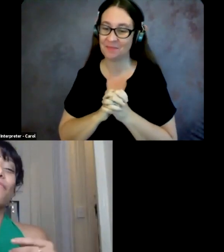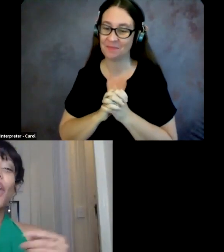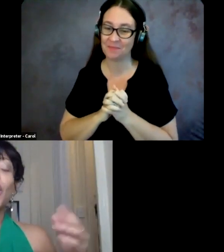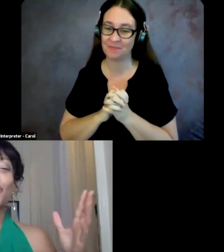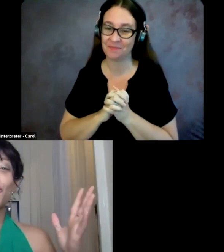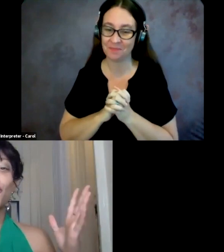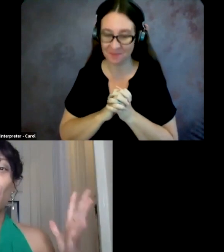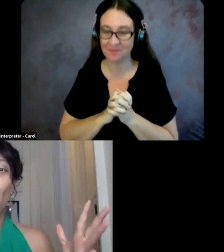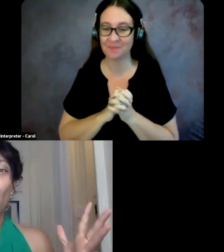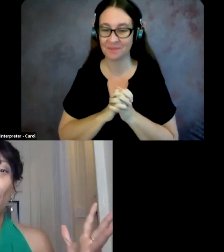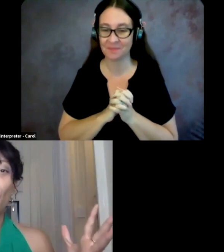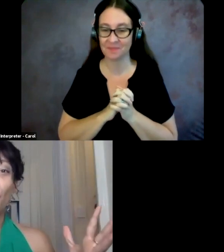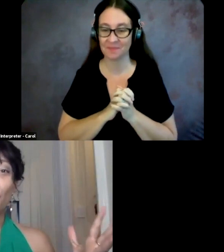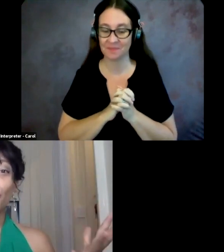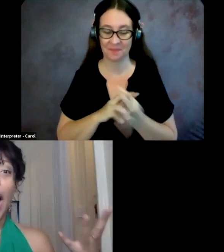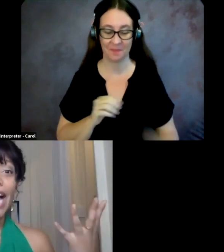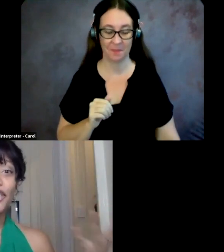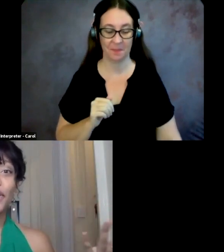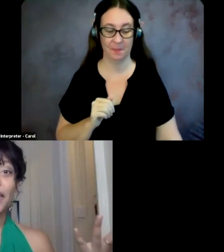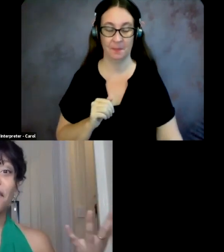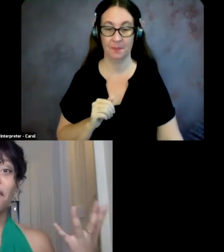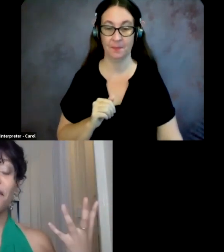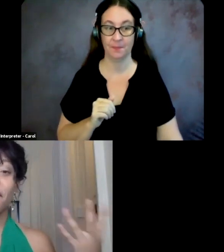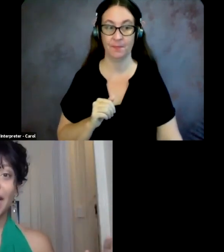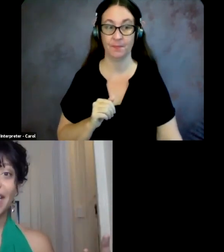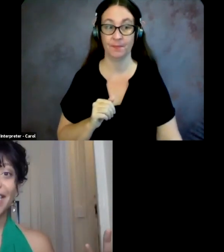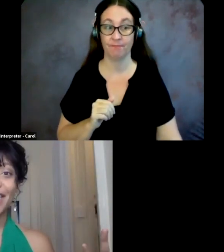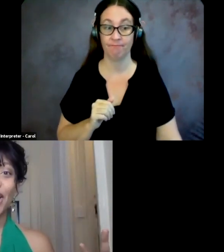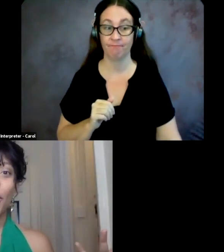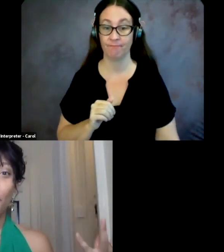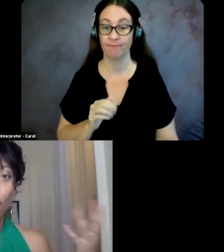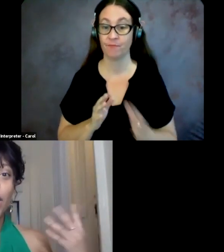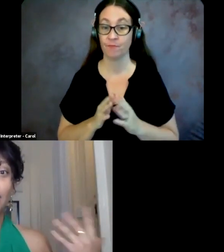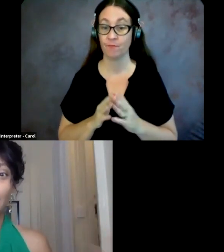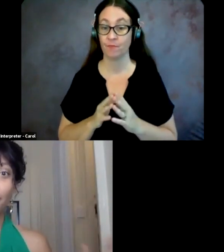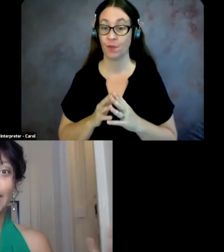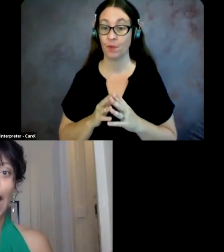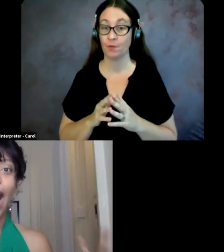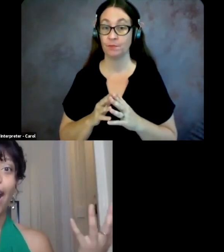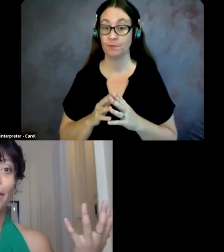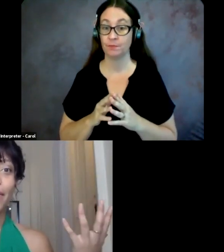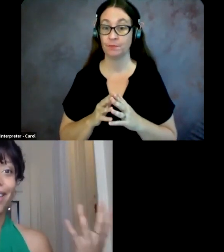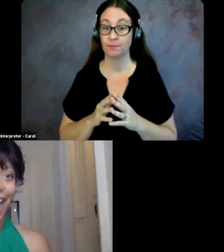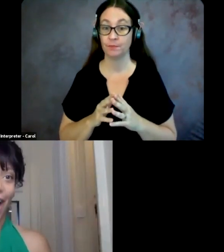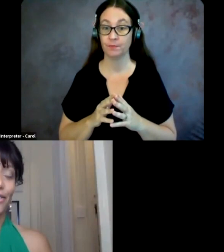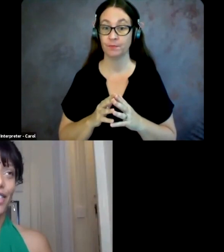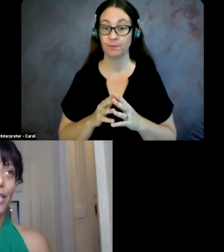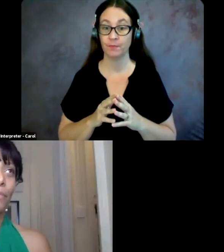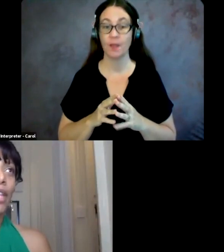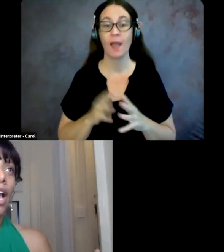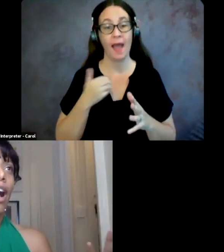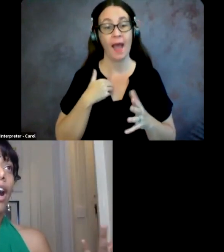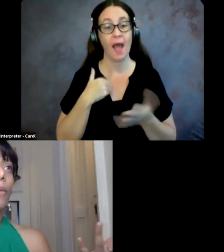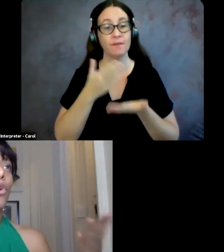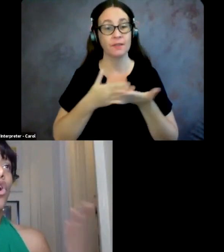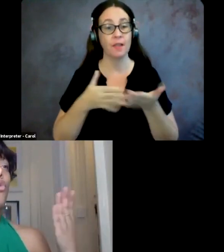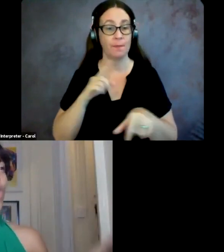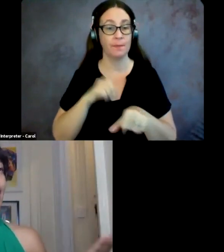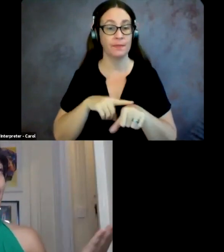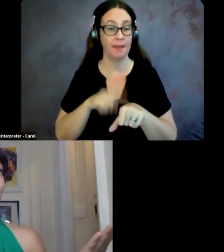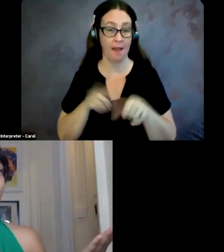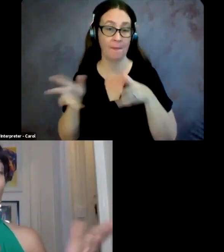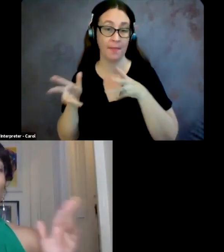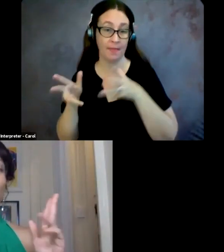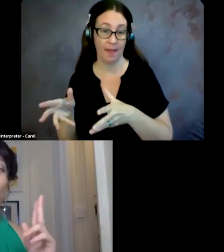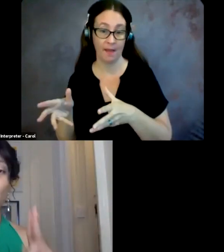Okay, so you actually finished with some time left.